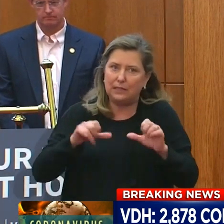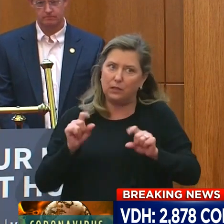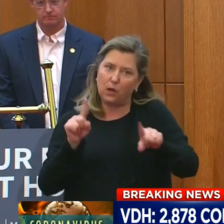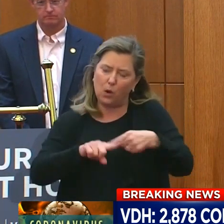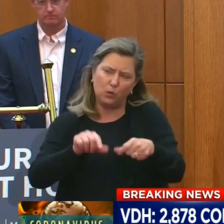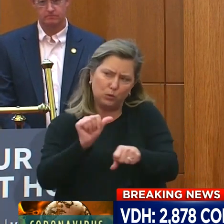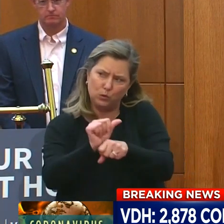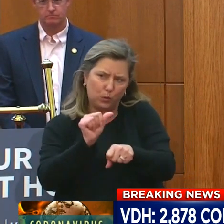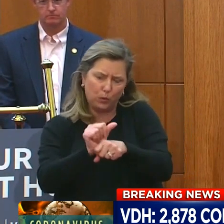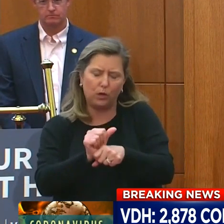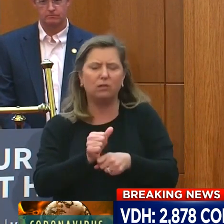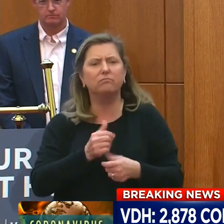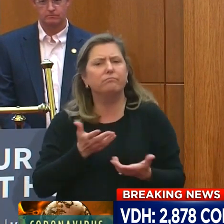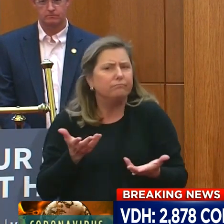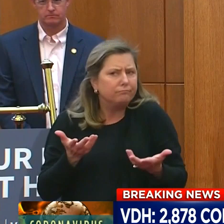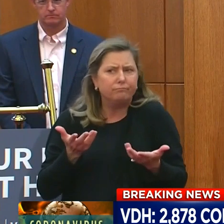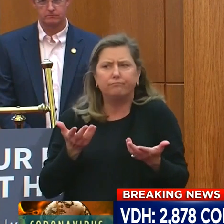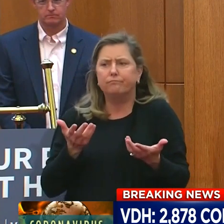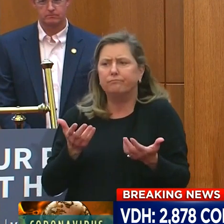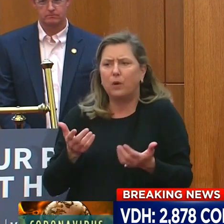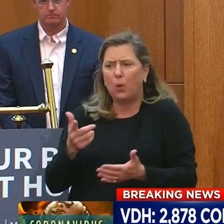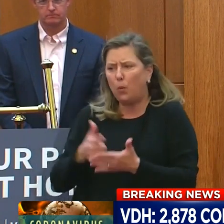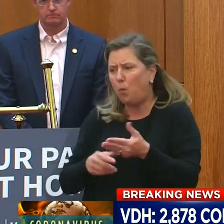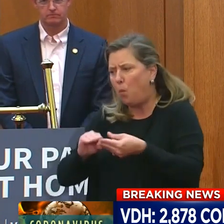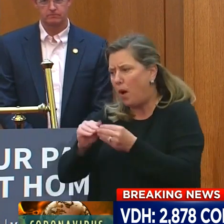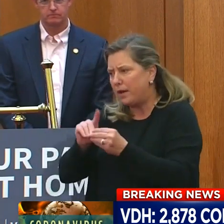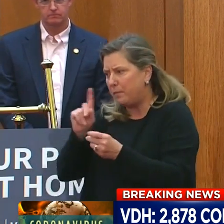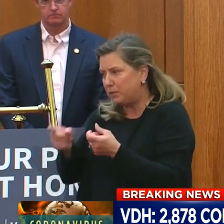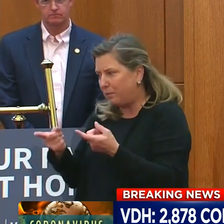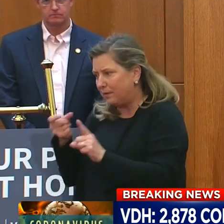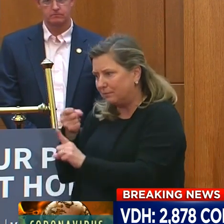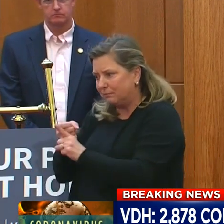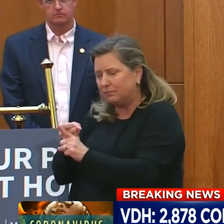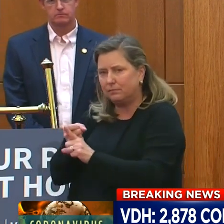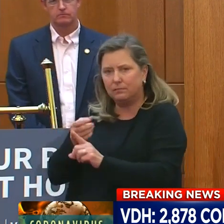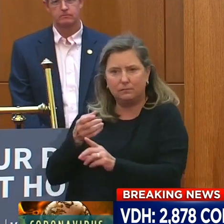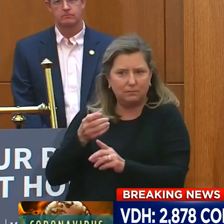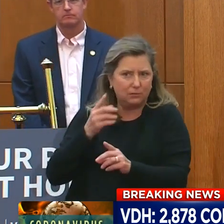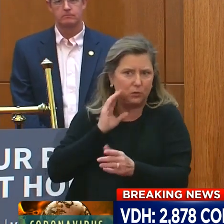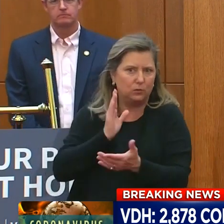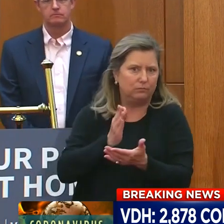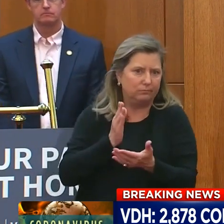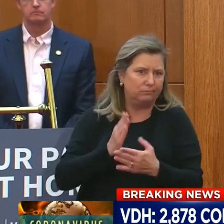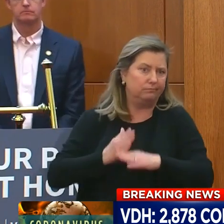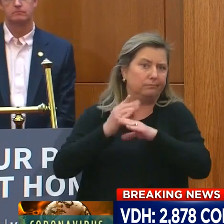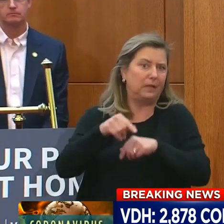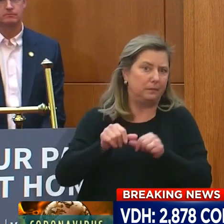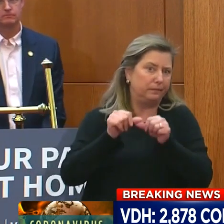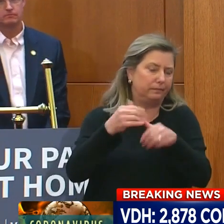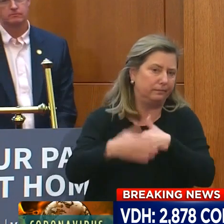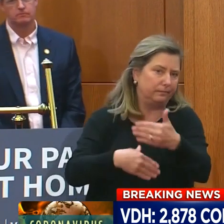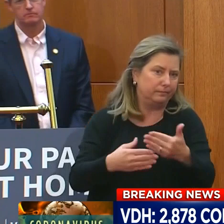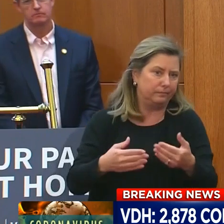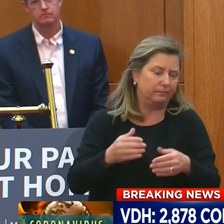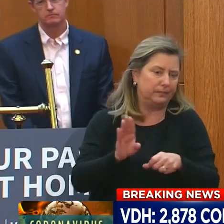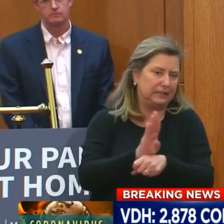to take in terms of numbers or figures for those non-essential businesses that haven't already been ordered to shut